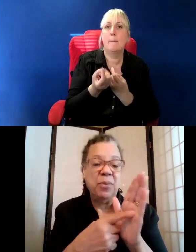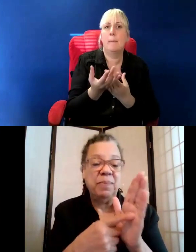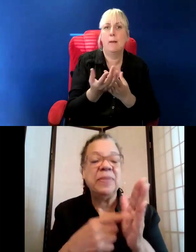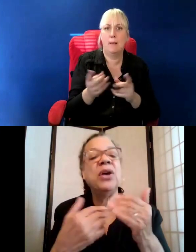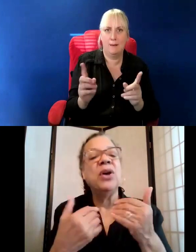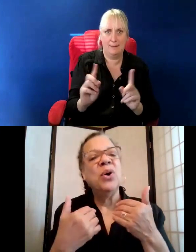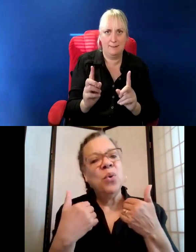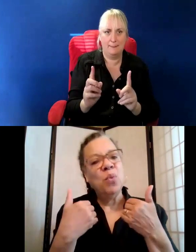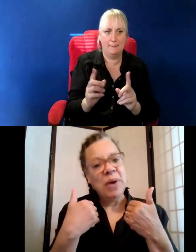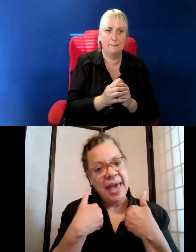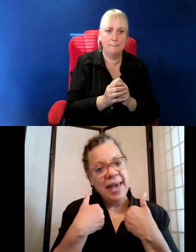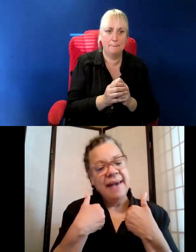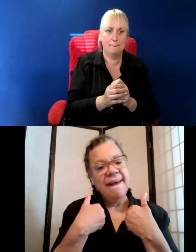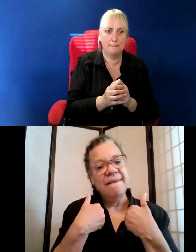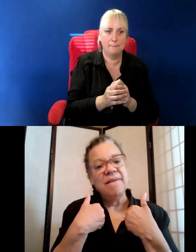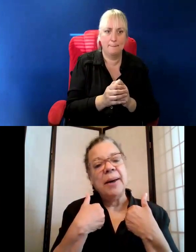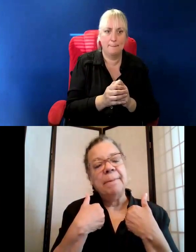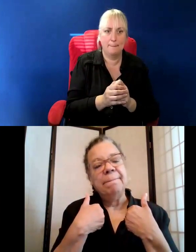had to